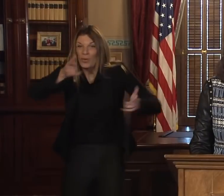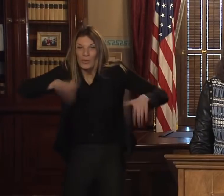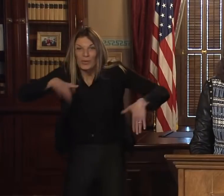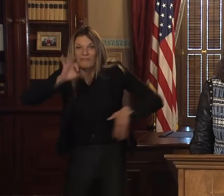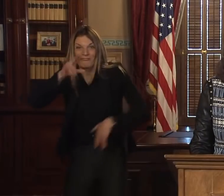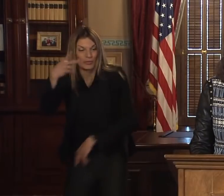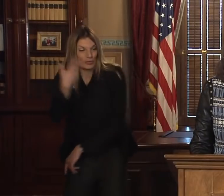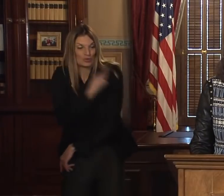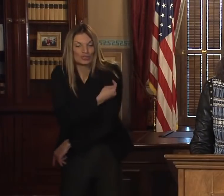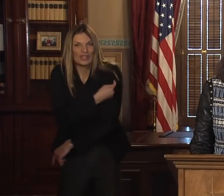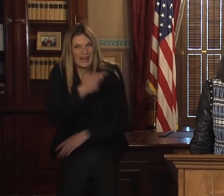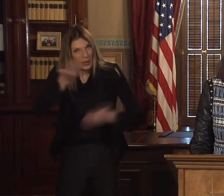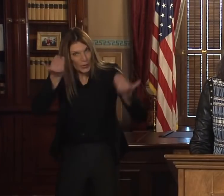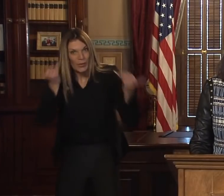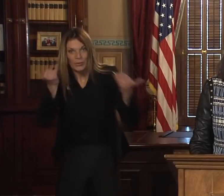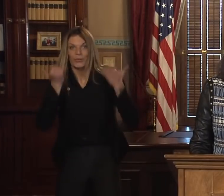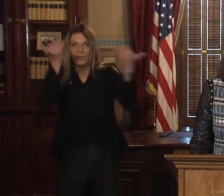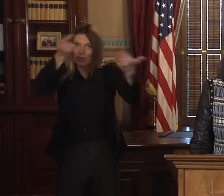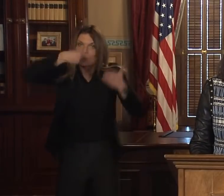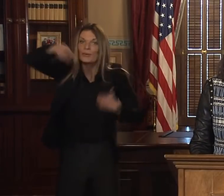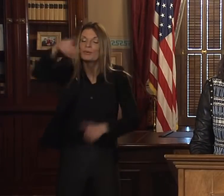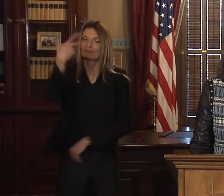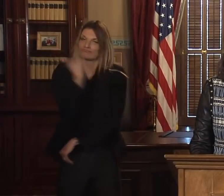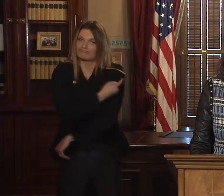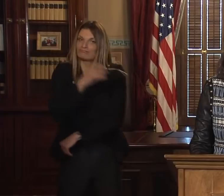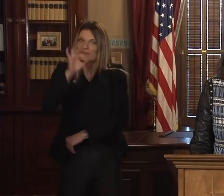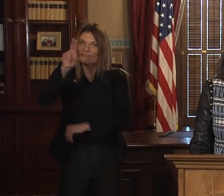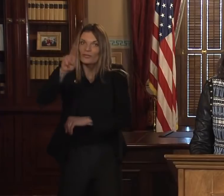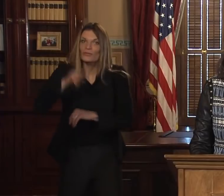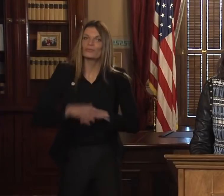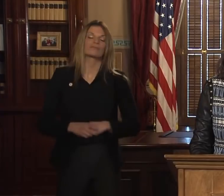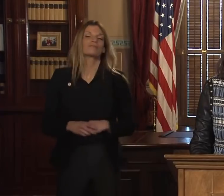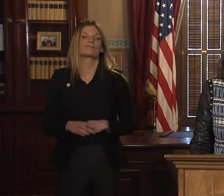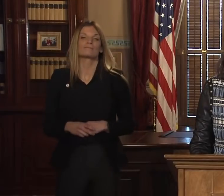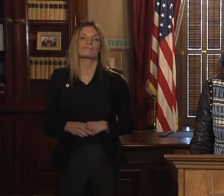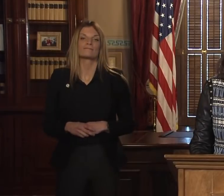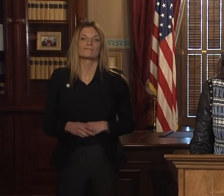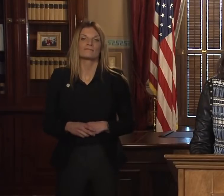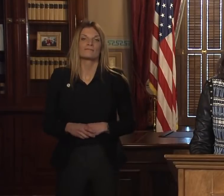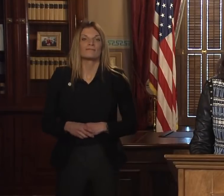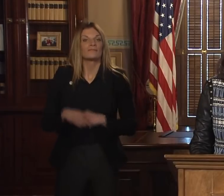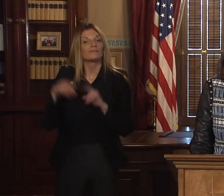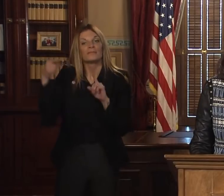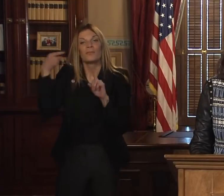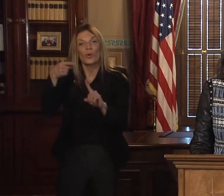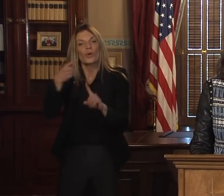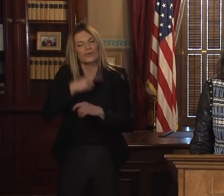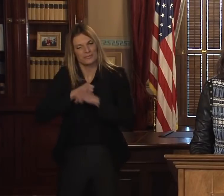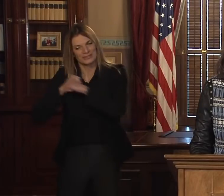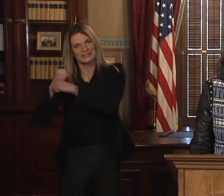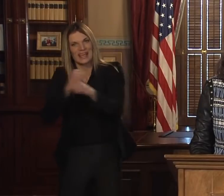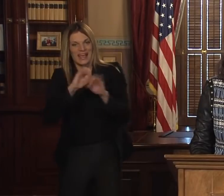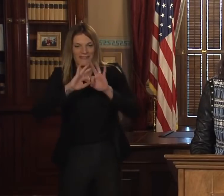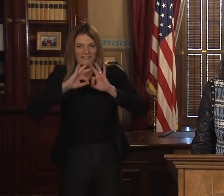vaccine to go get it done. And we must work together to protect our families and our frontline